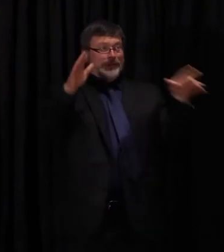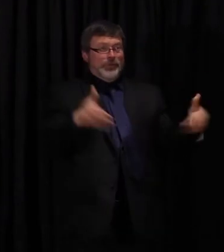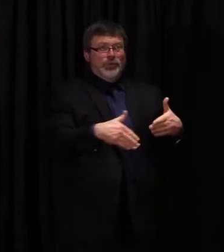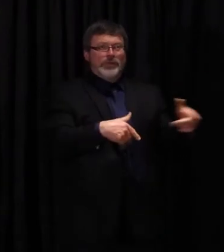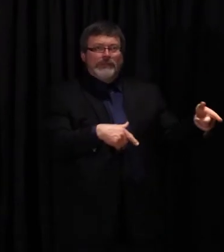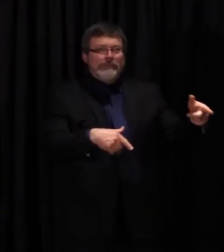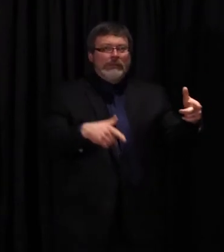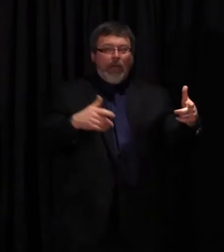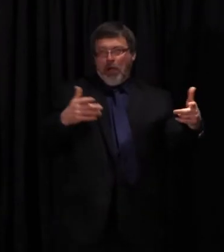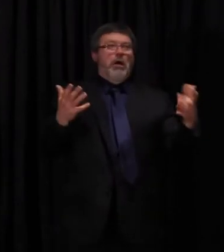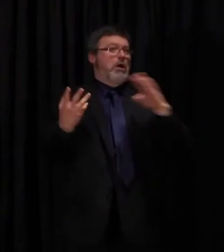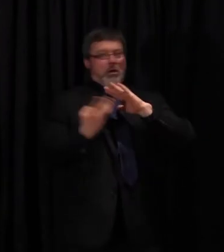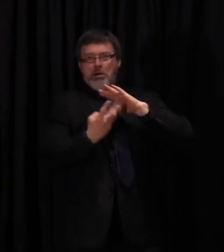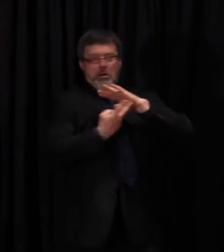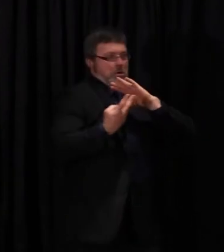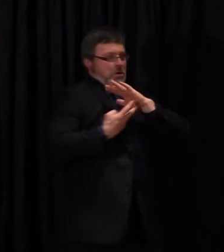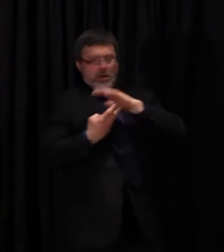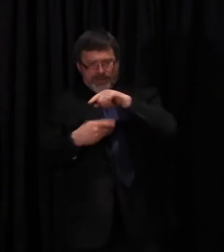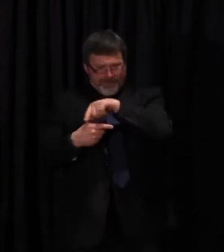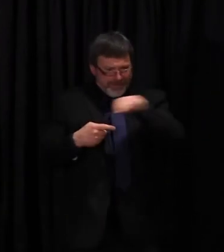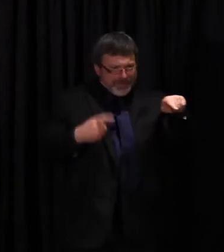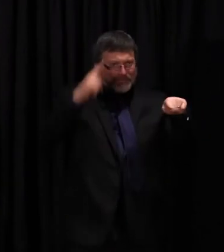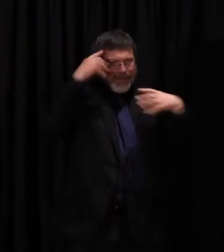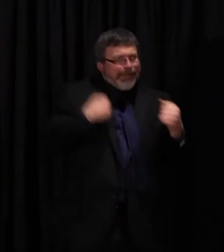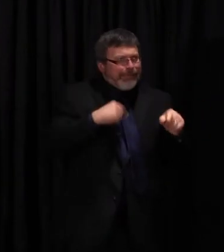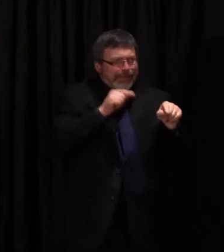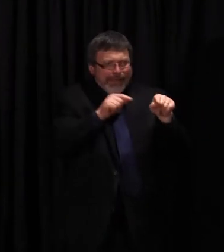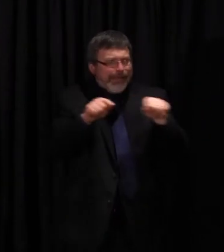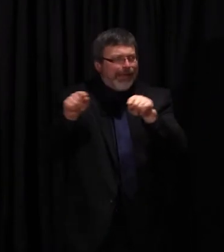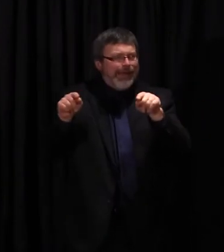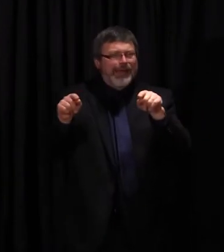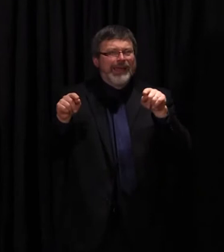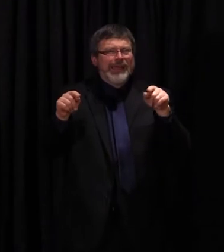in mental health crisis as they await treatment,